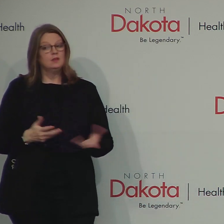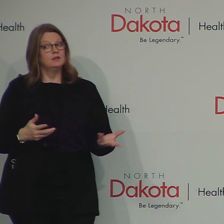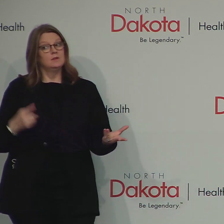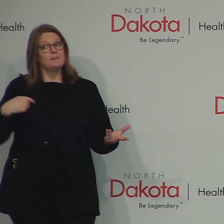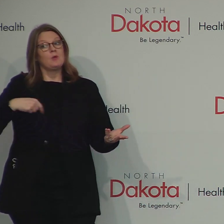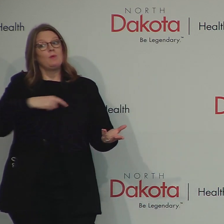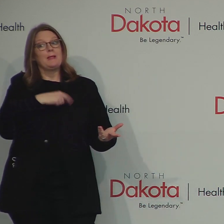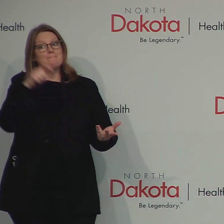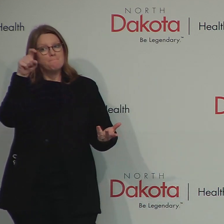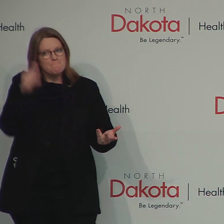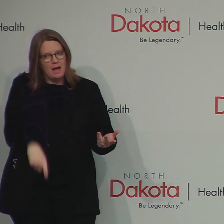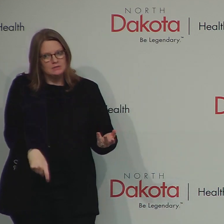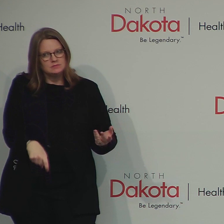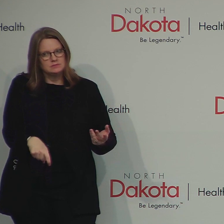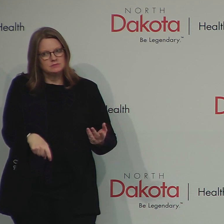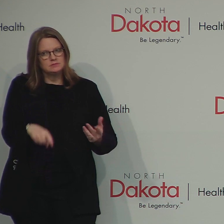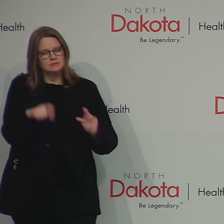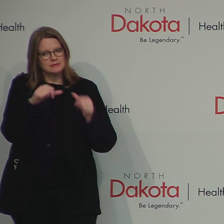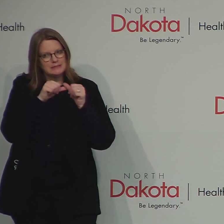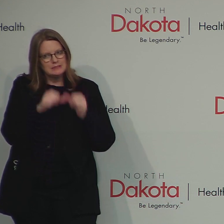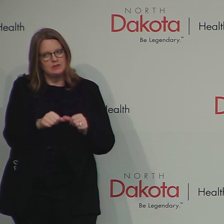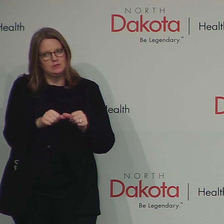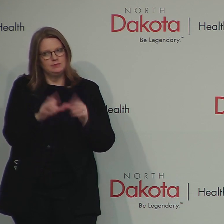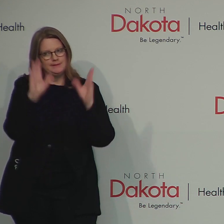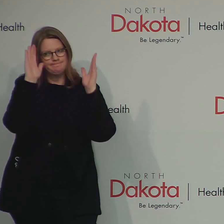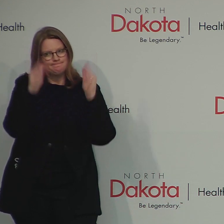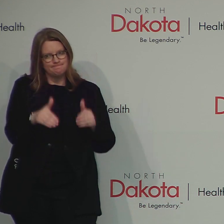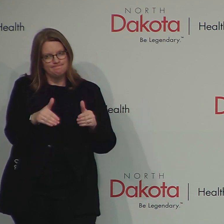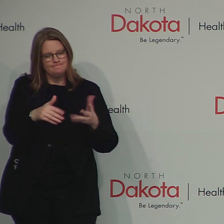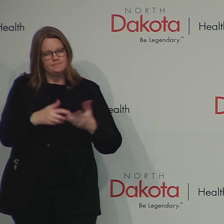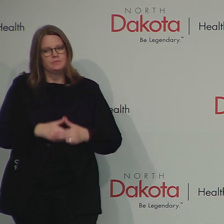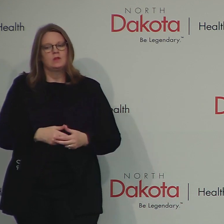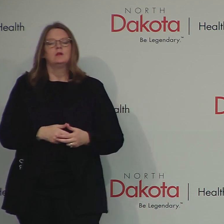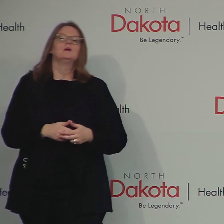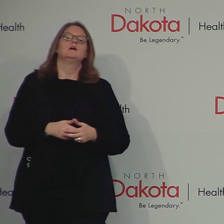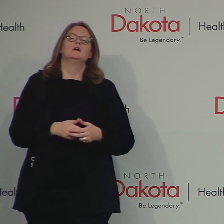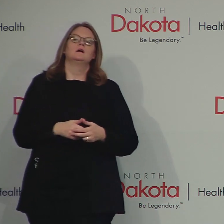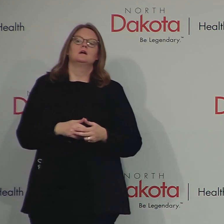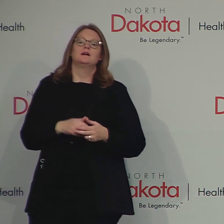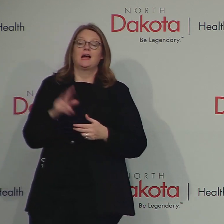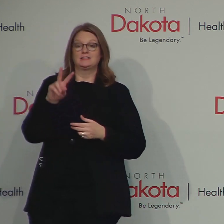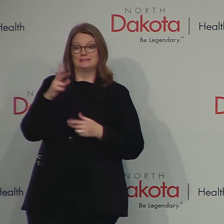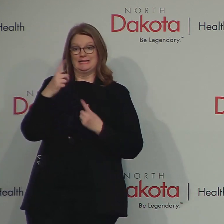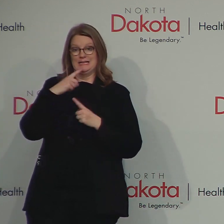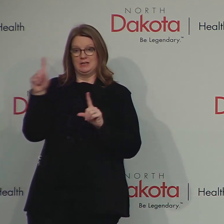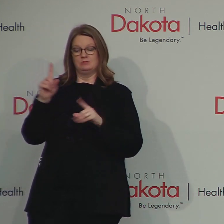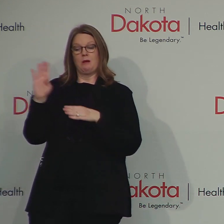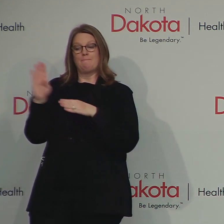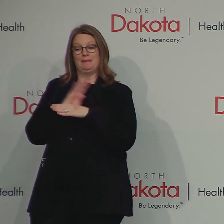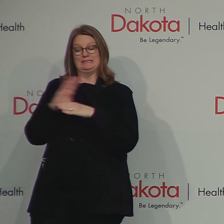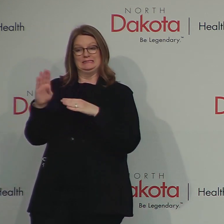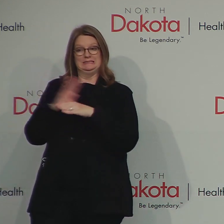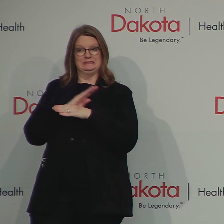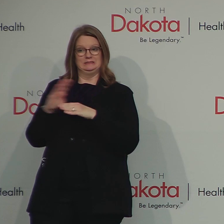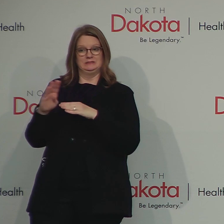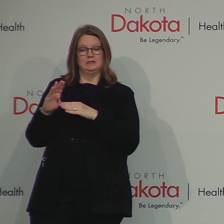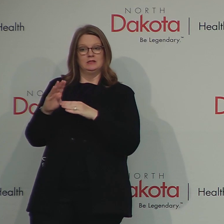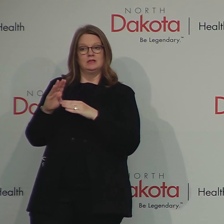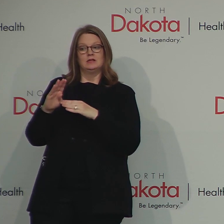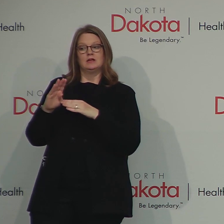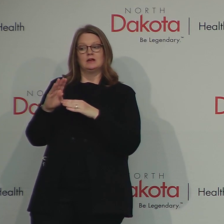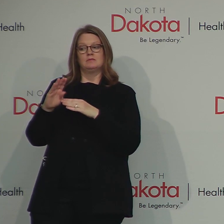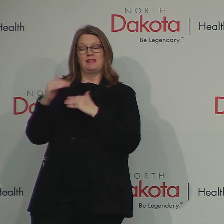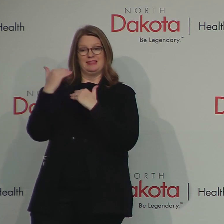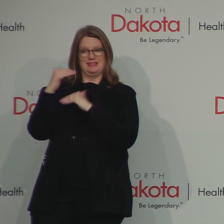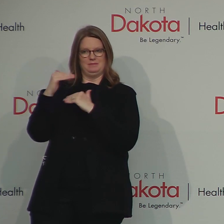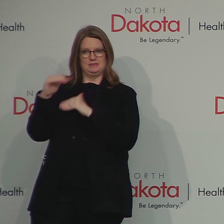remain vigilant. The second announcement that we're making is that we're changing our business capacity limits from